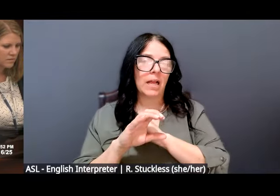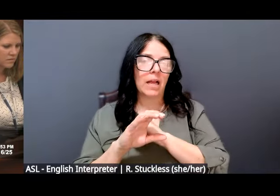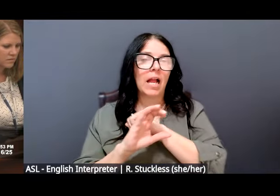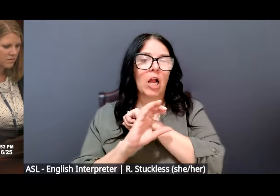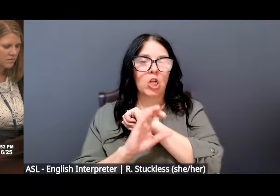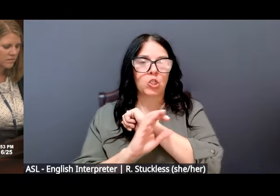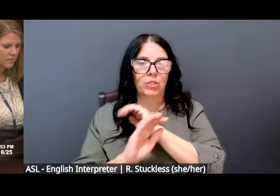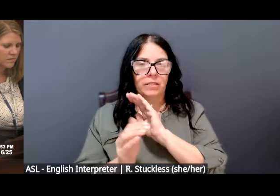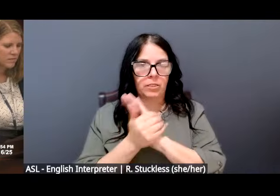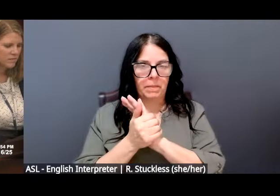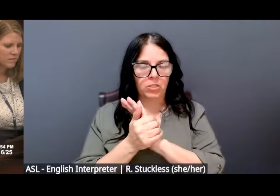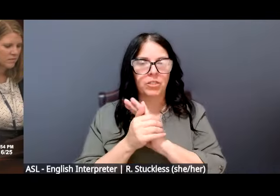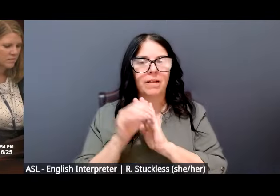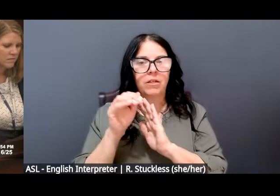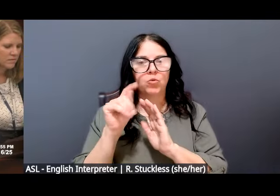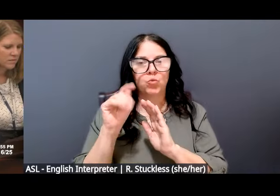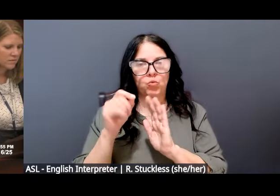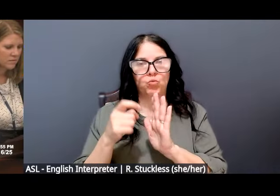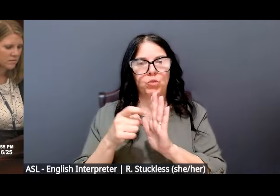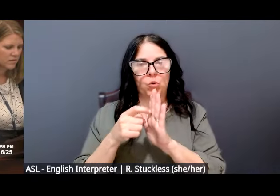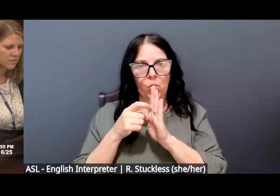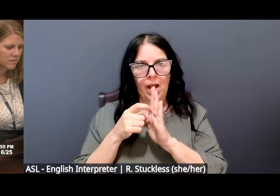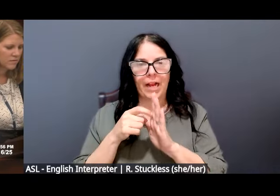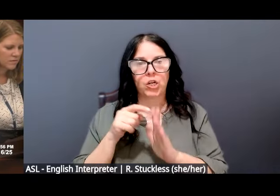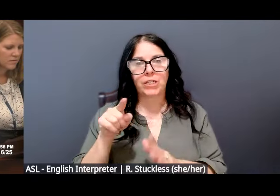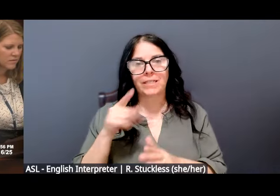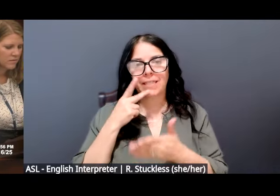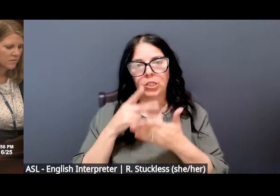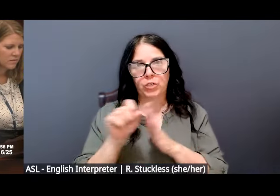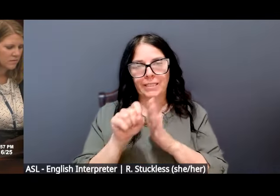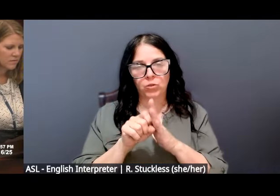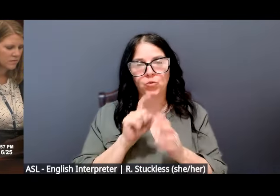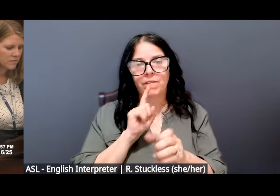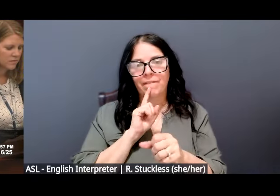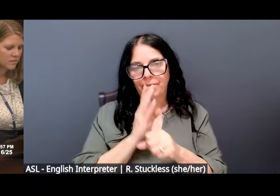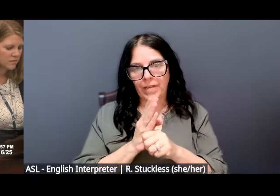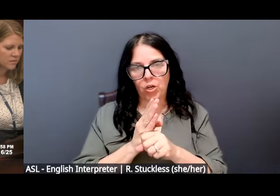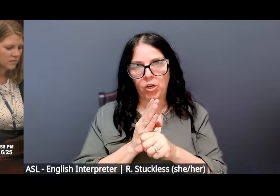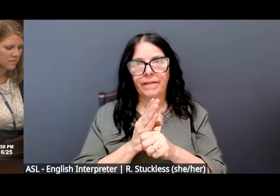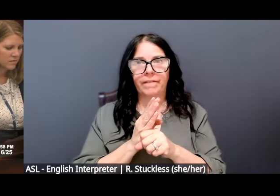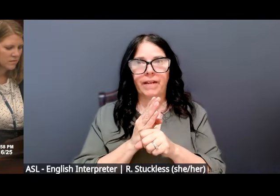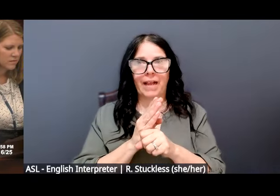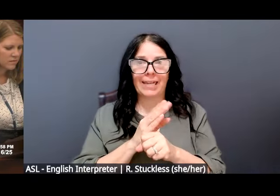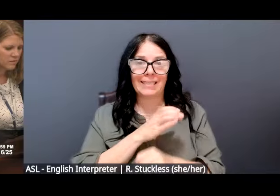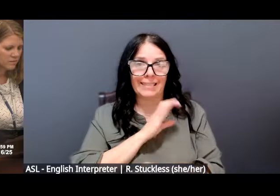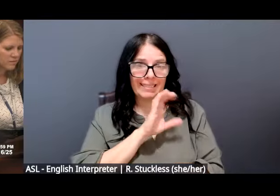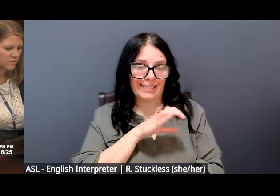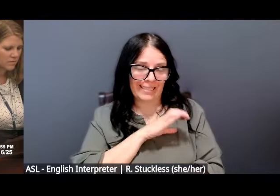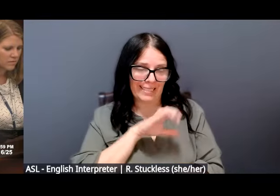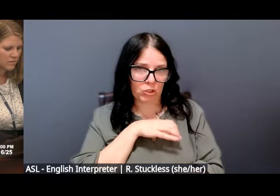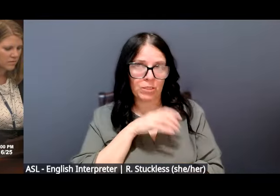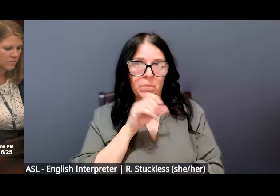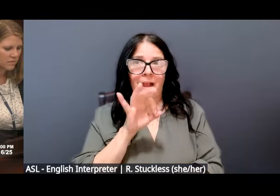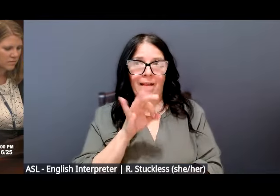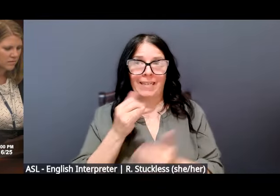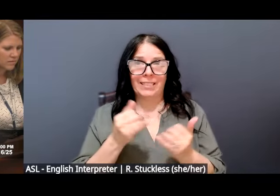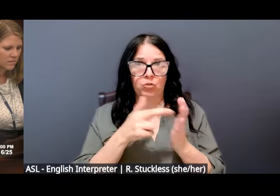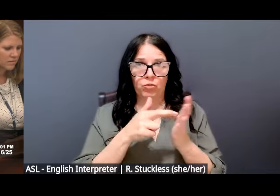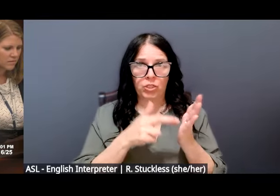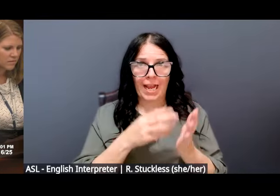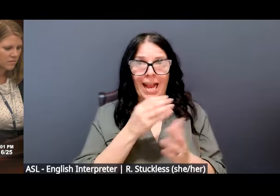Secretary of State to verify citizenship of existing registrants and remove non-citizens using documents in government records, and prohibit